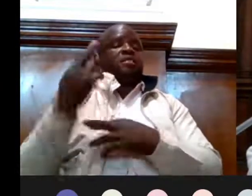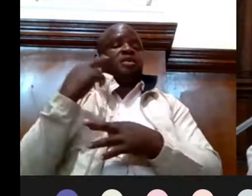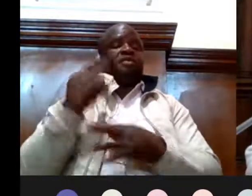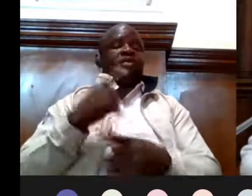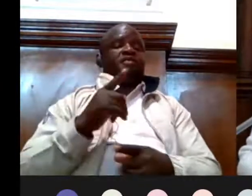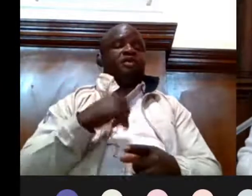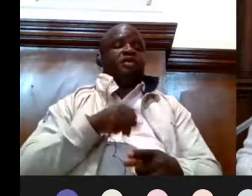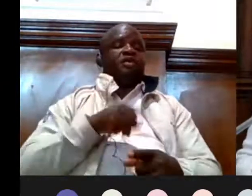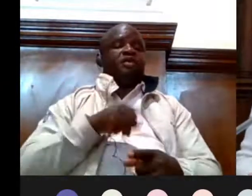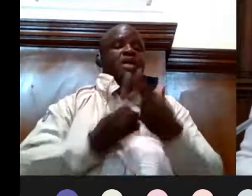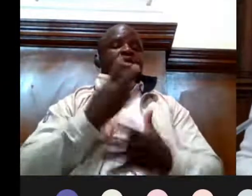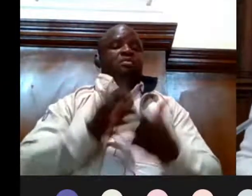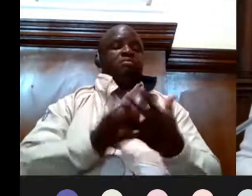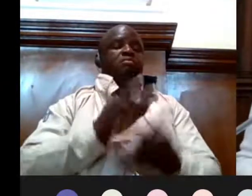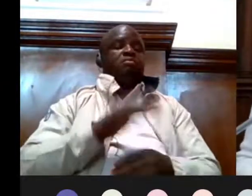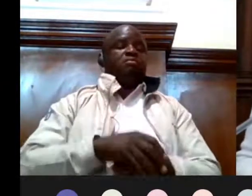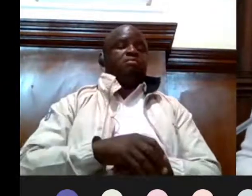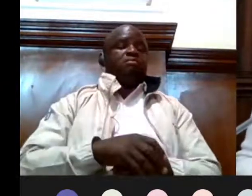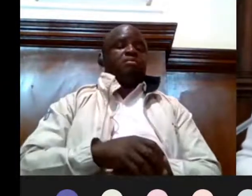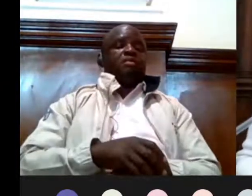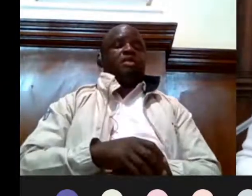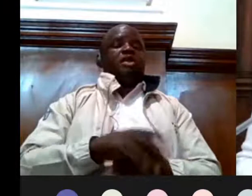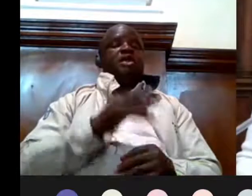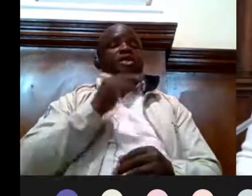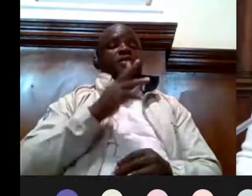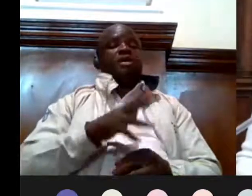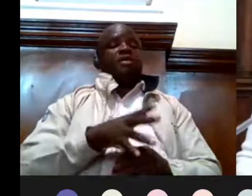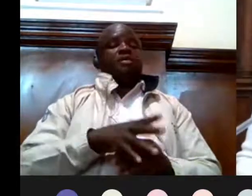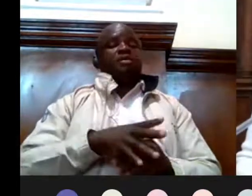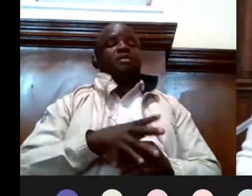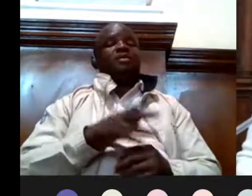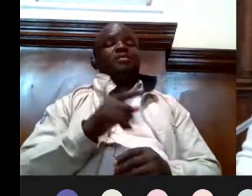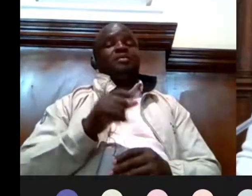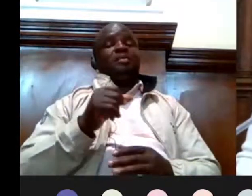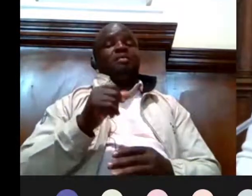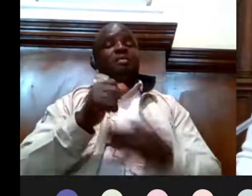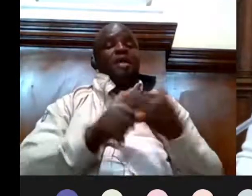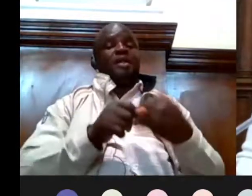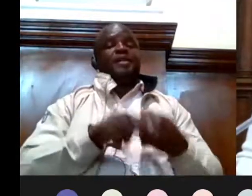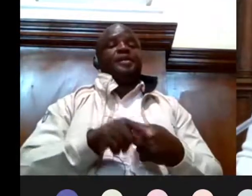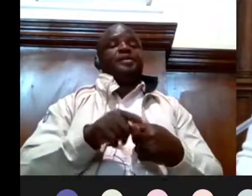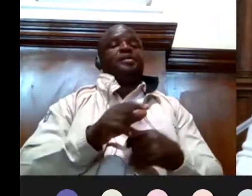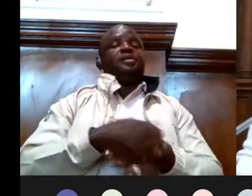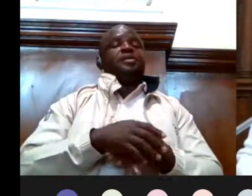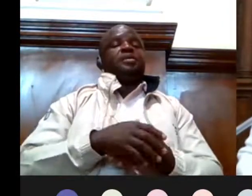esithetha ngazo. The reality, Madam Speaker, is that le nyanga yamanina